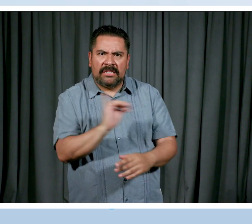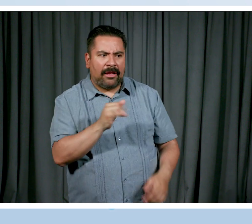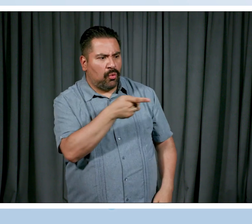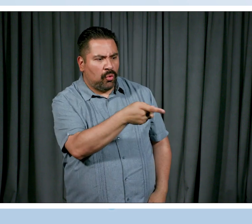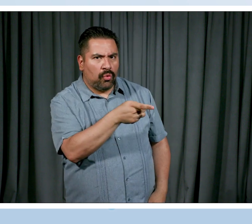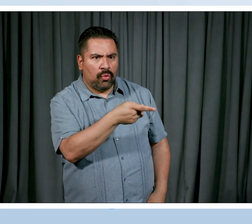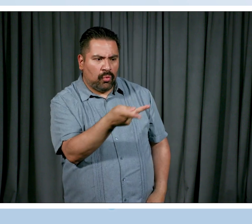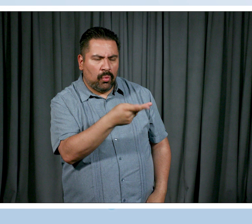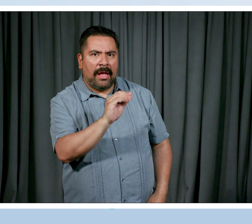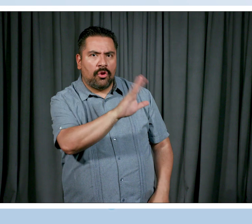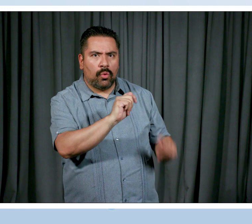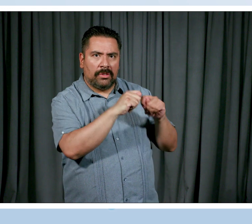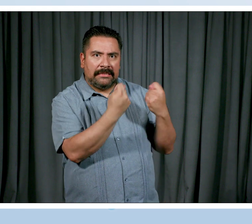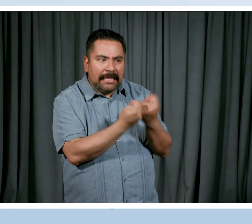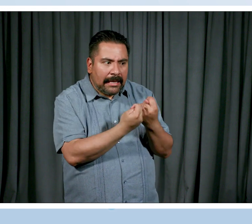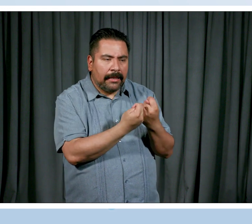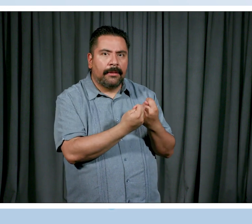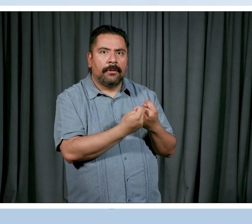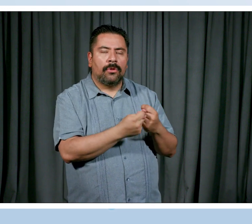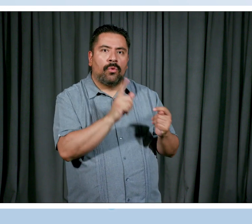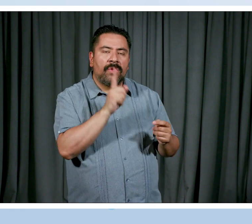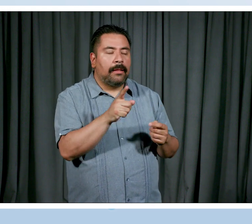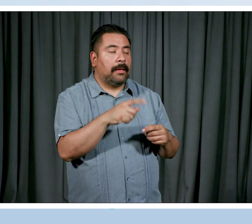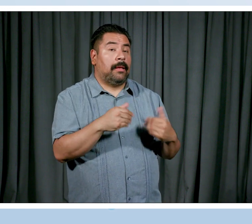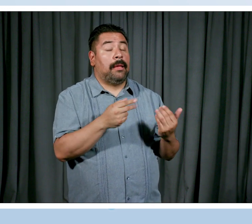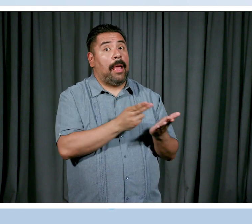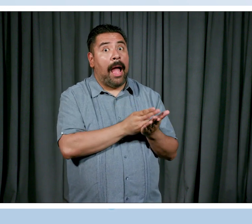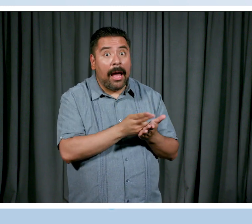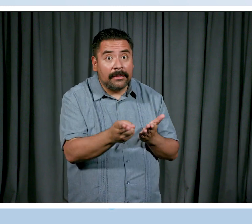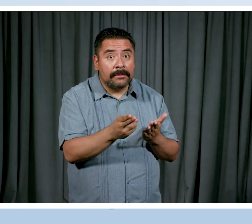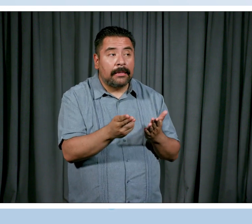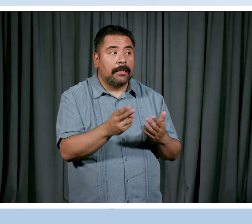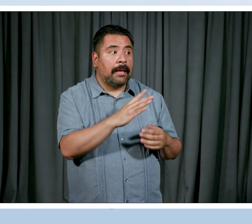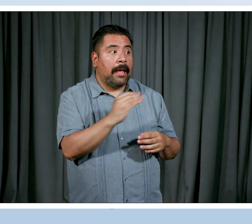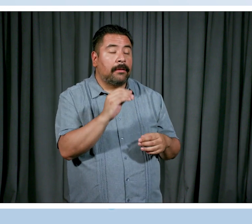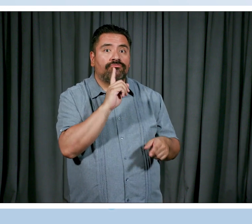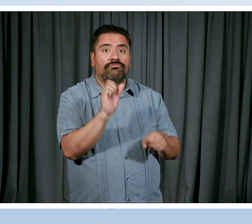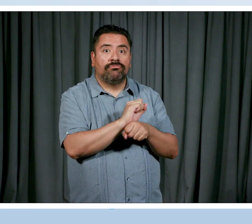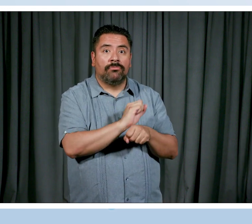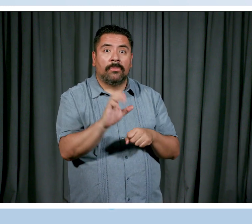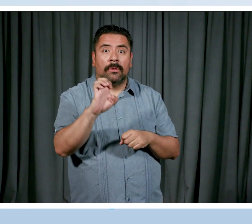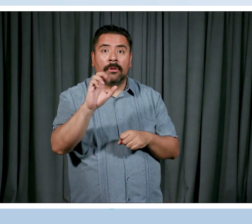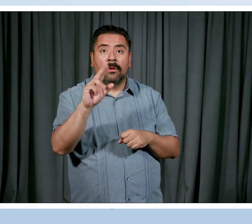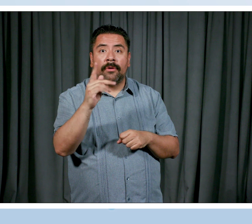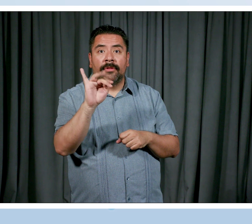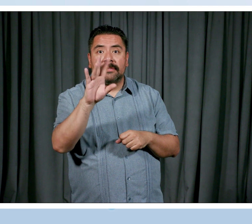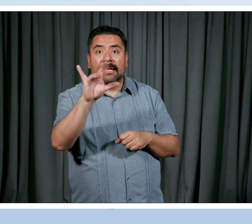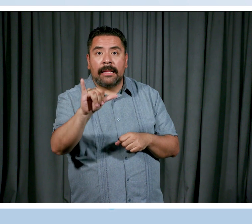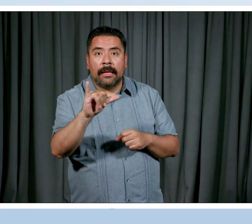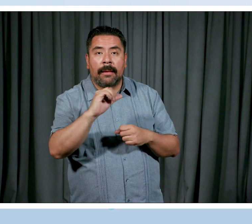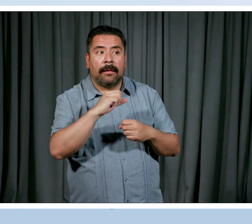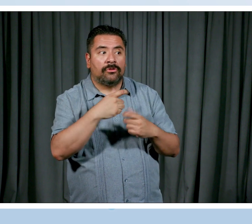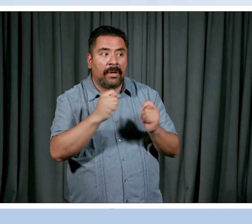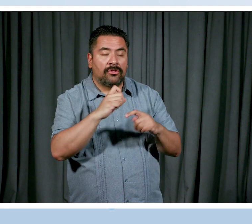and your team, that are so honestly and authentically really trying to make